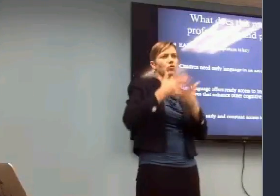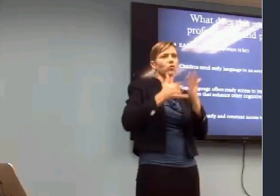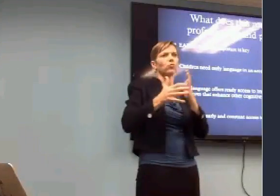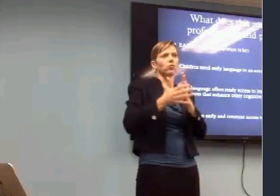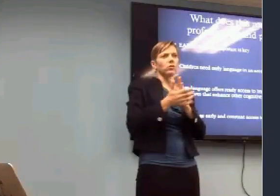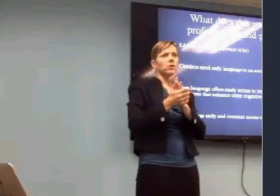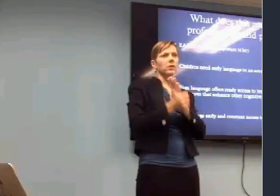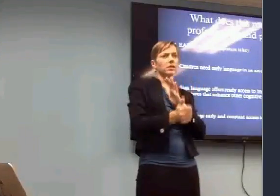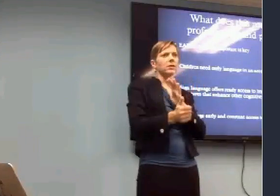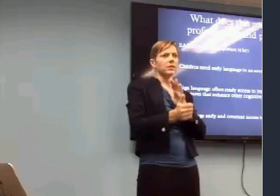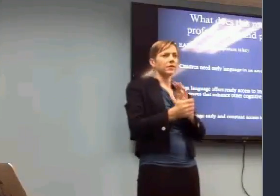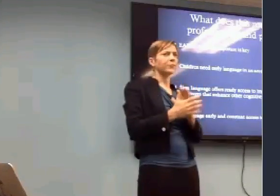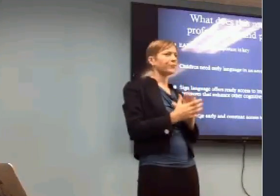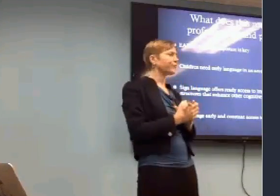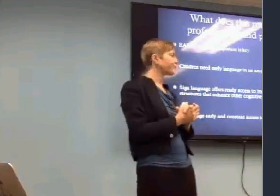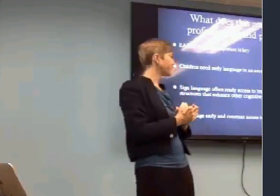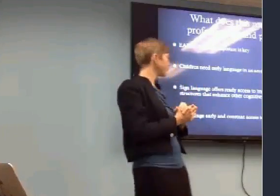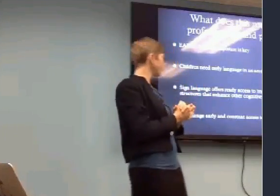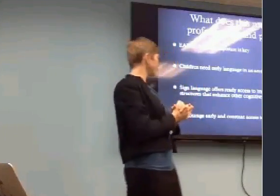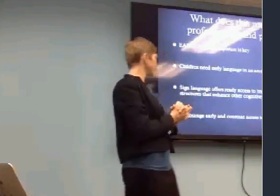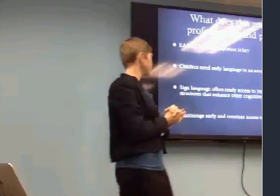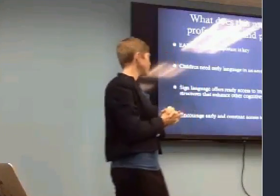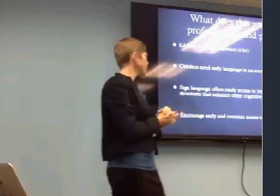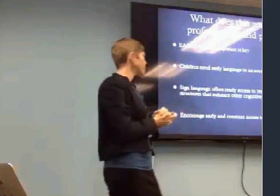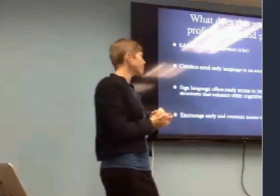enhance the cognitive and social domains.